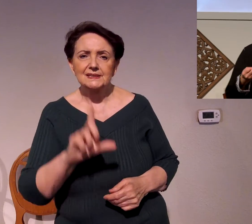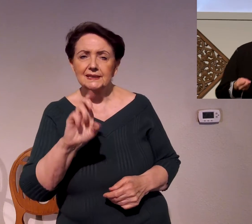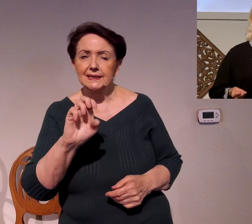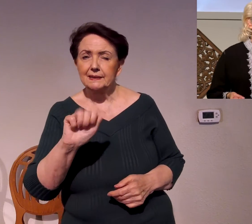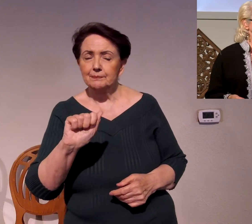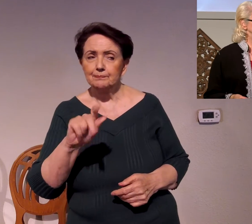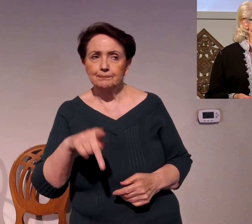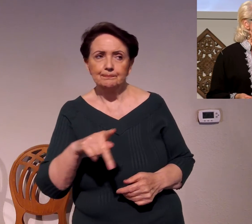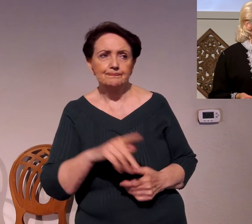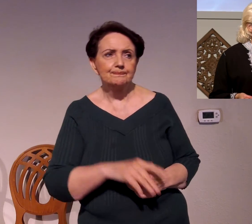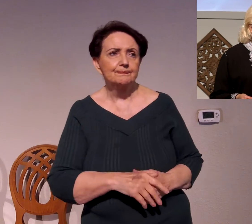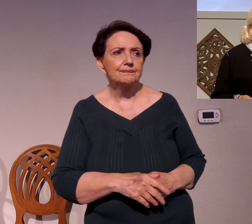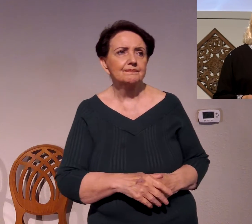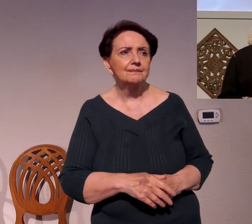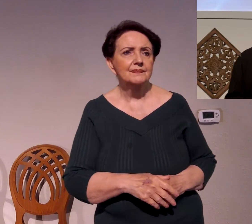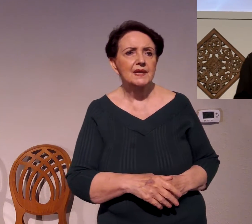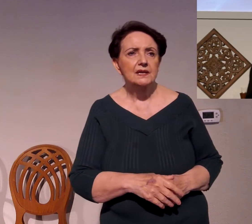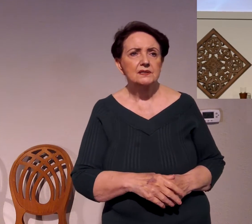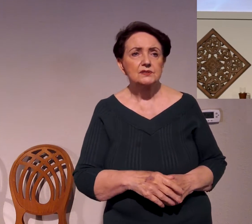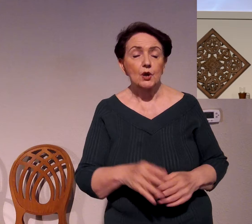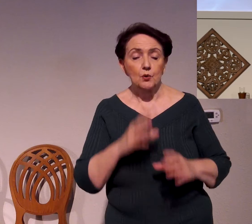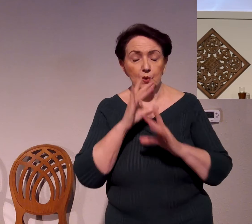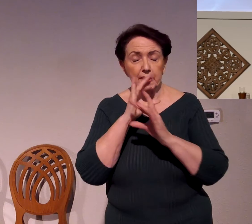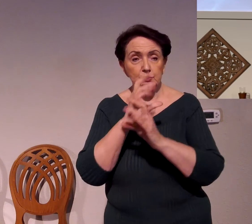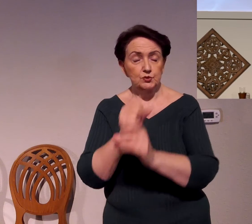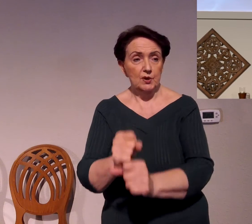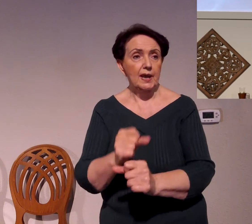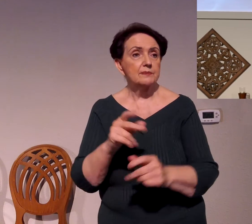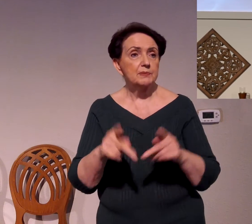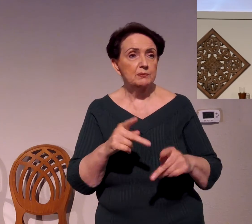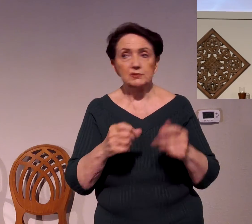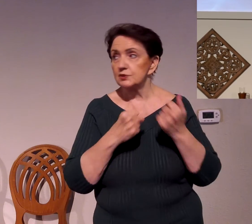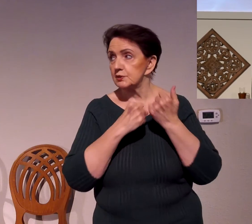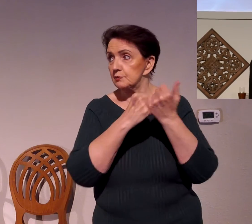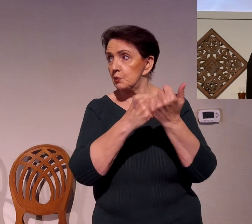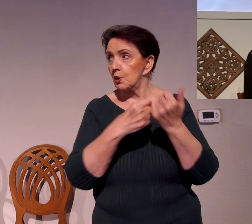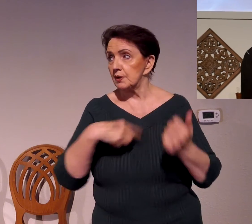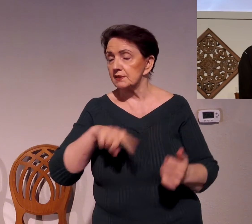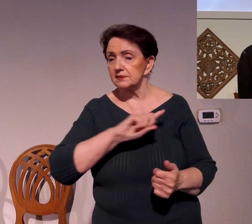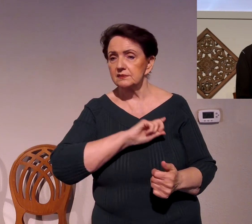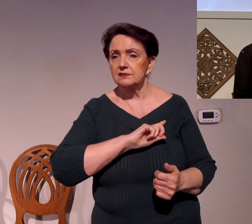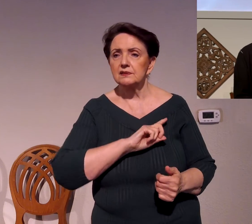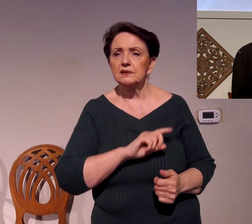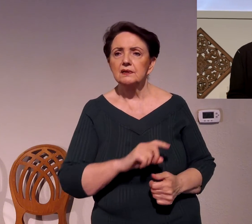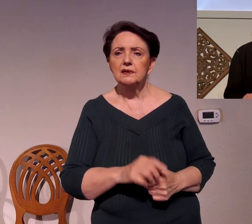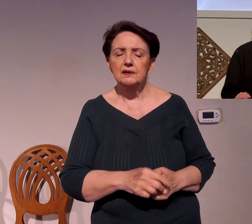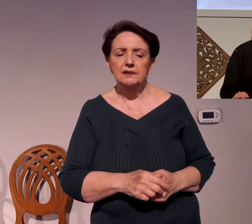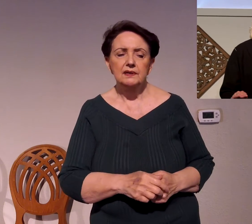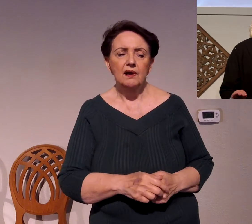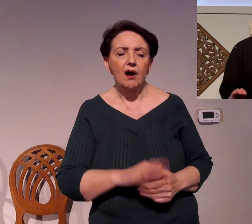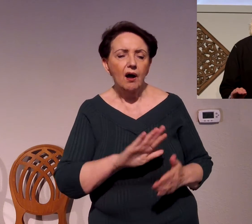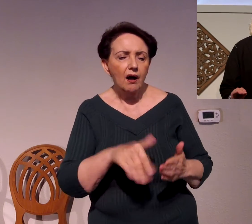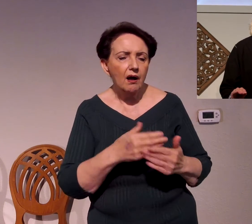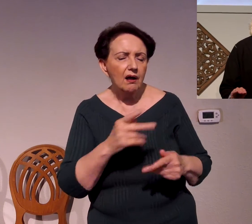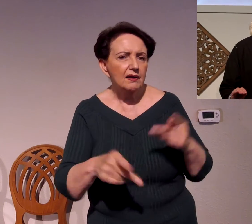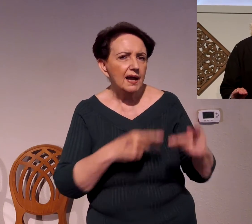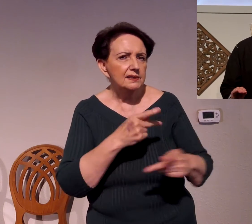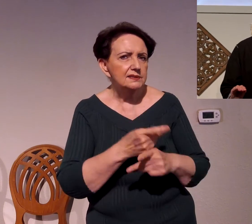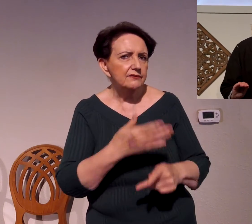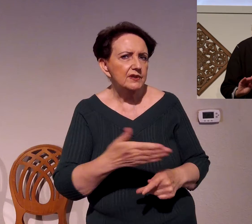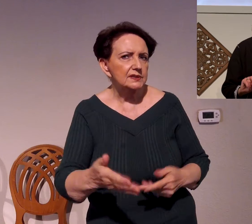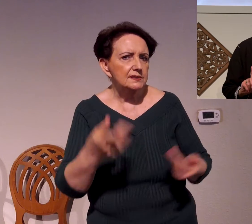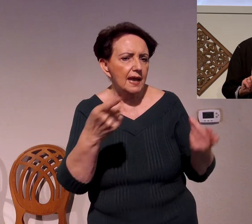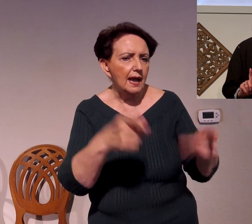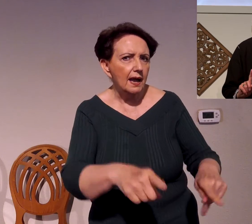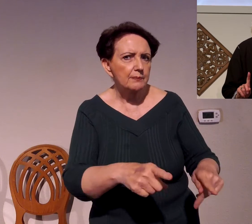who support us because isn't that what William Hutchinson said? All sorts of things occur that